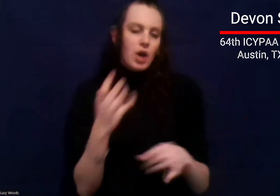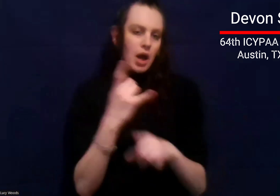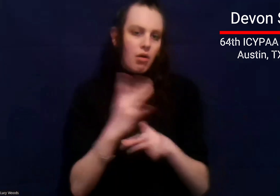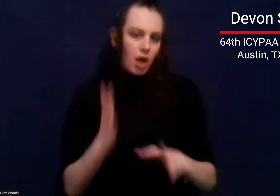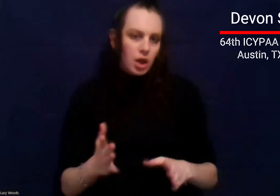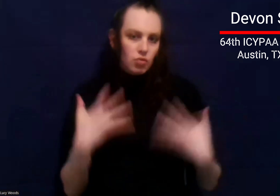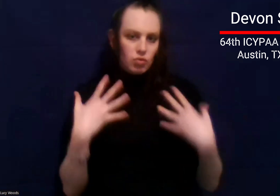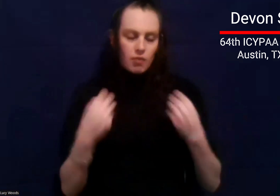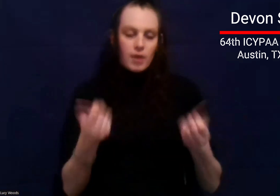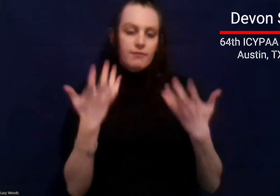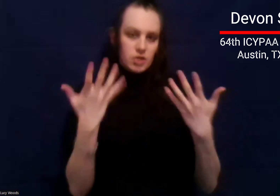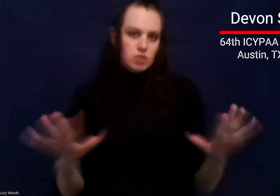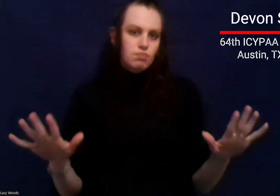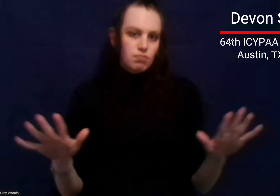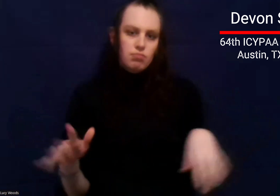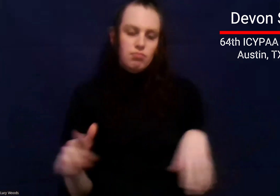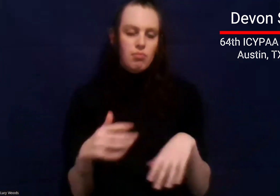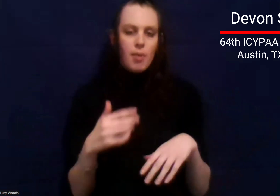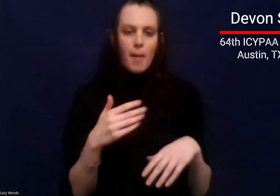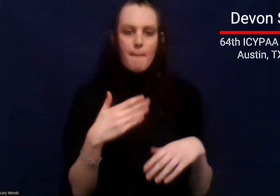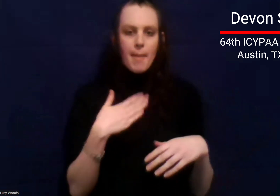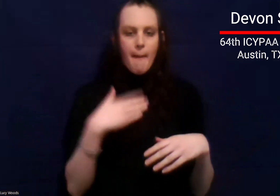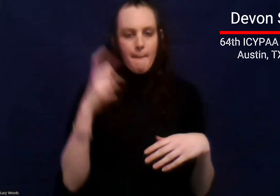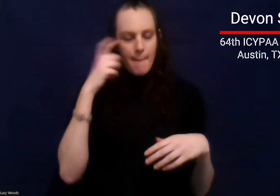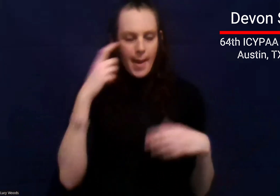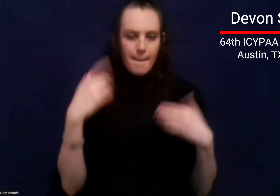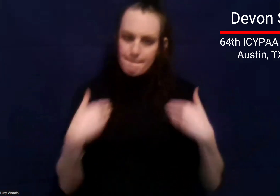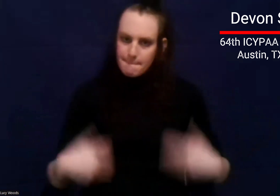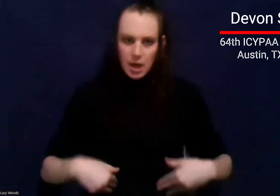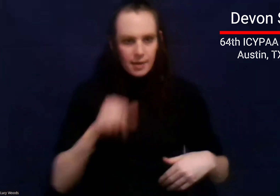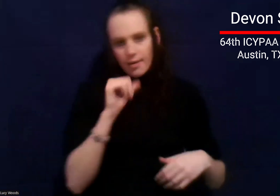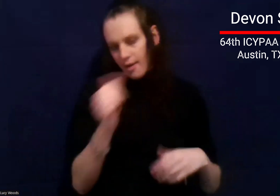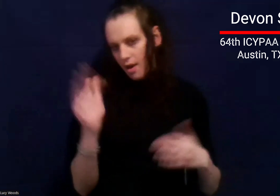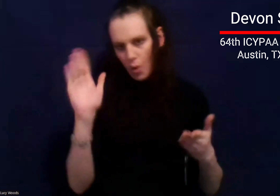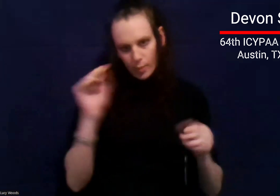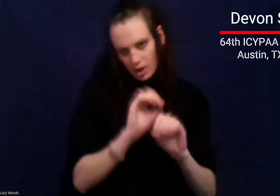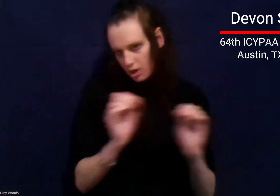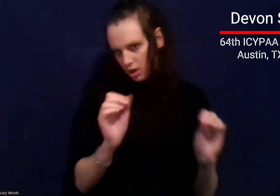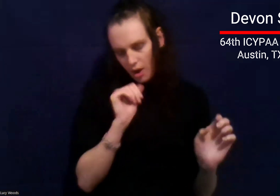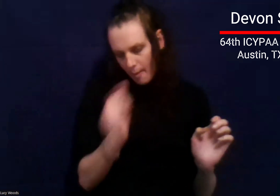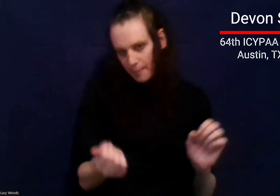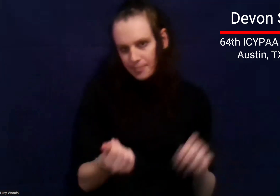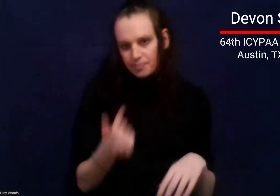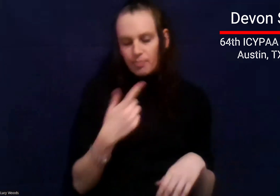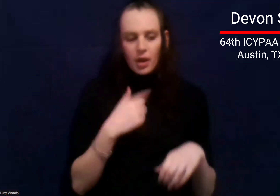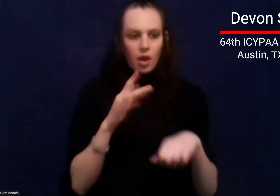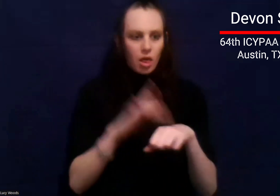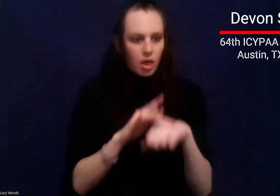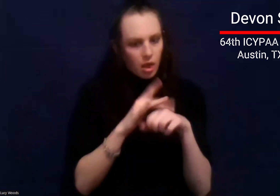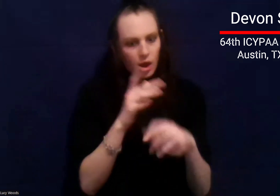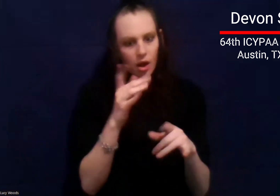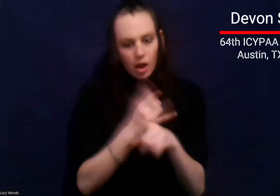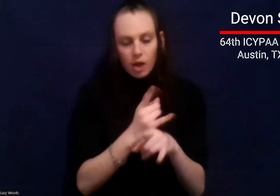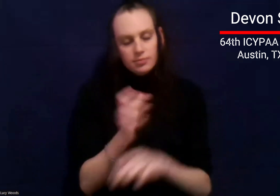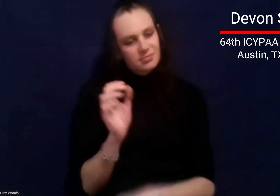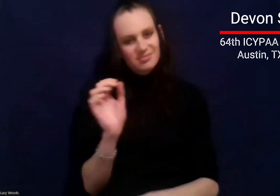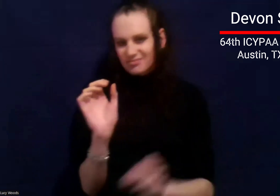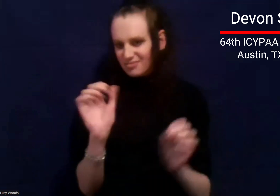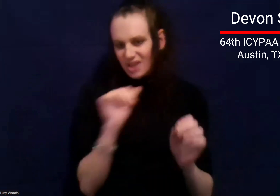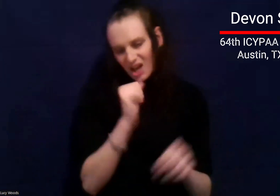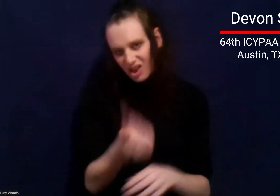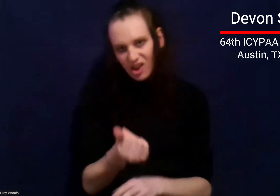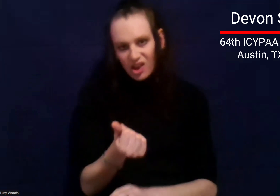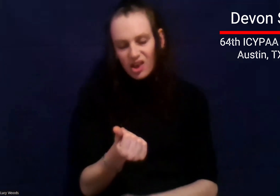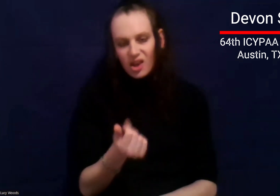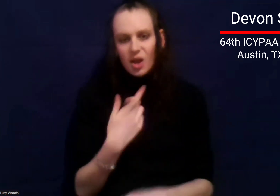hopeless state of mind and body. I do not obsess over taking a drink or not taking a drink. And so I'm able to